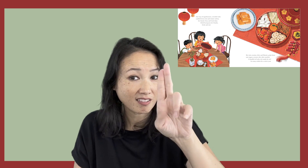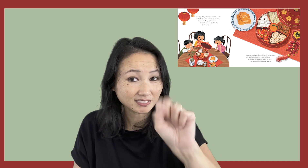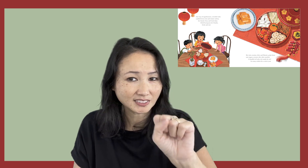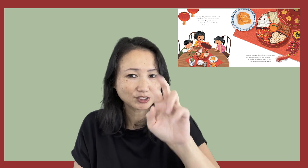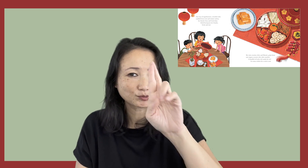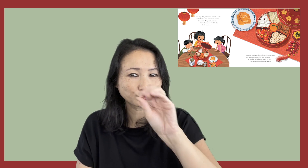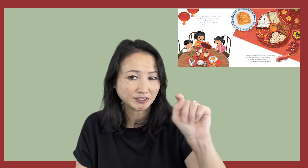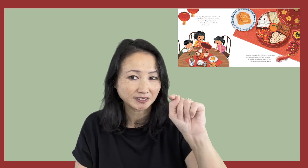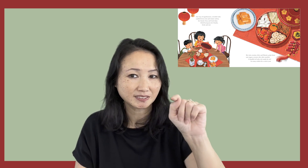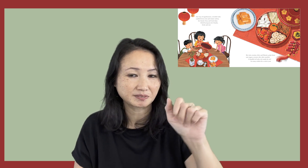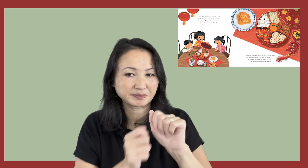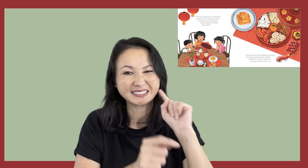and Uncle John.